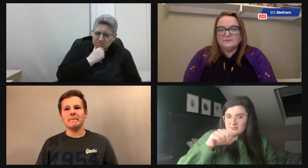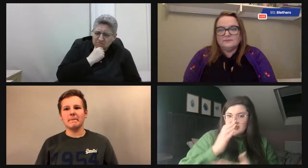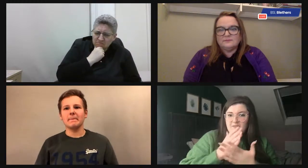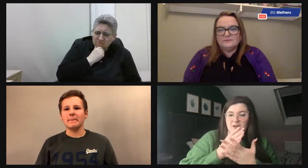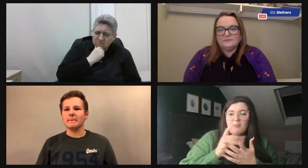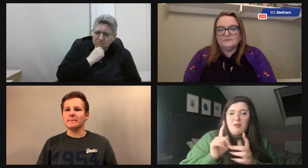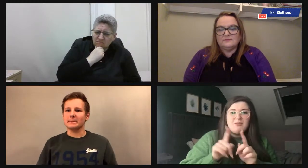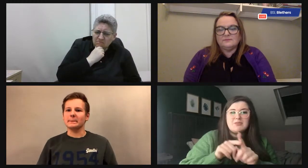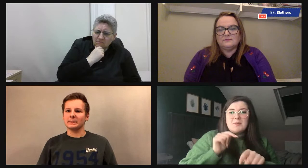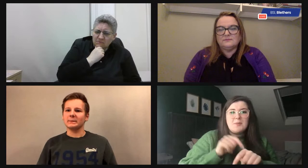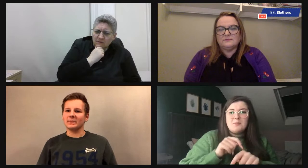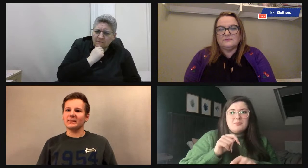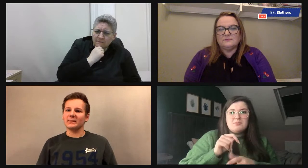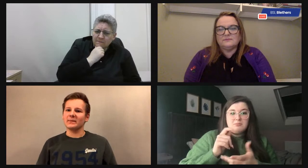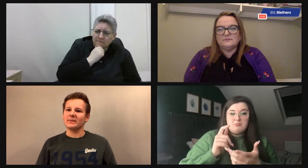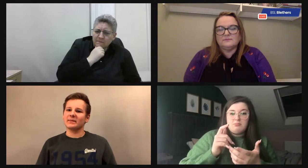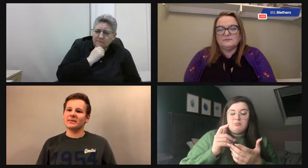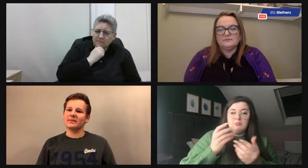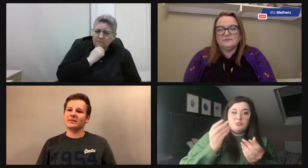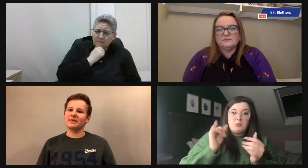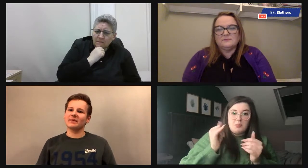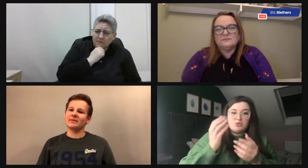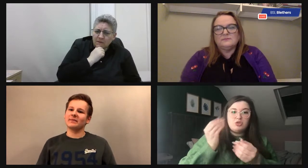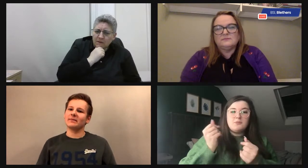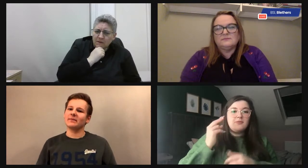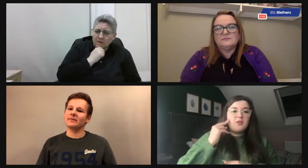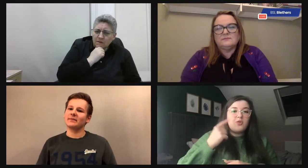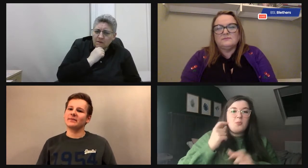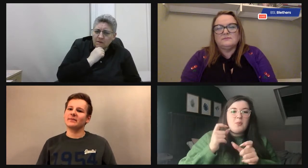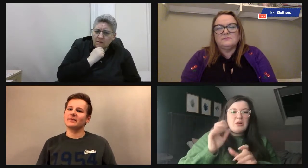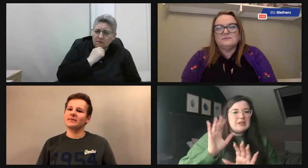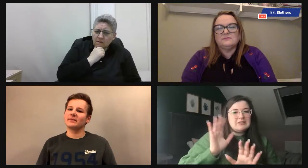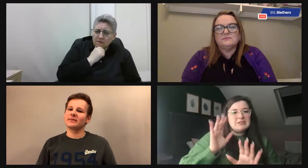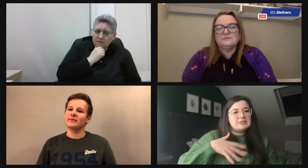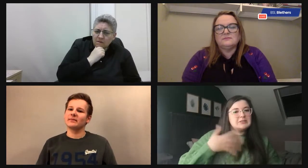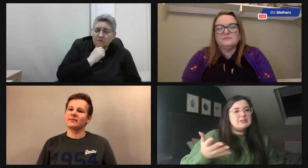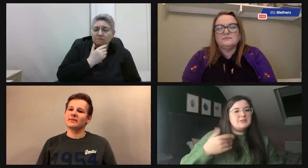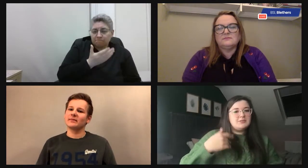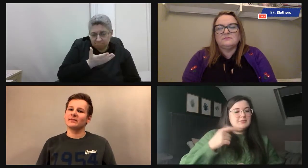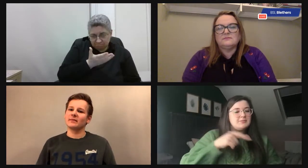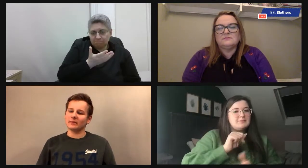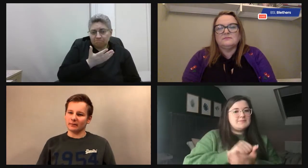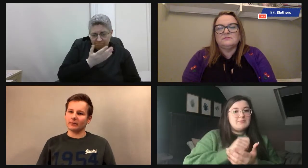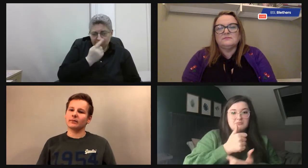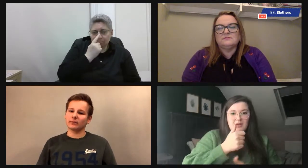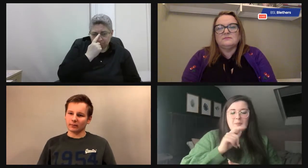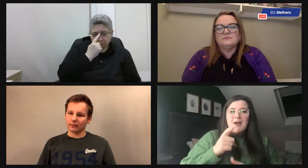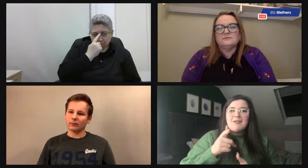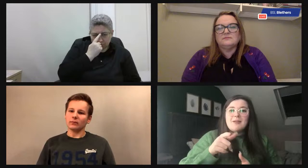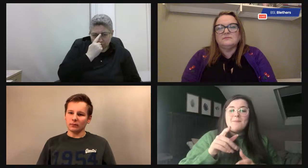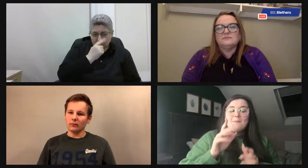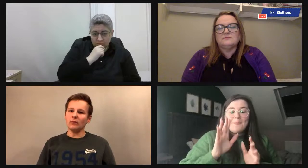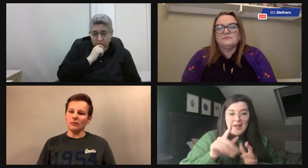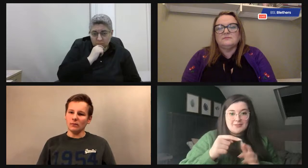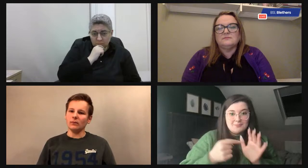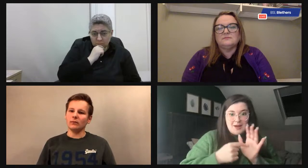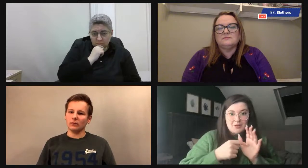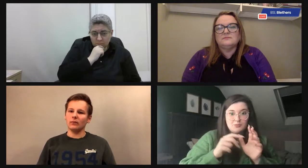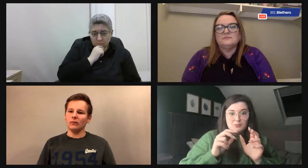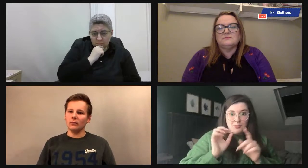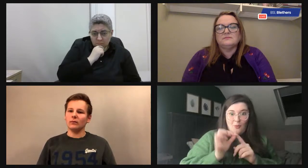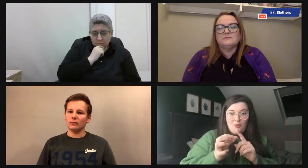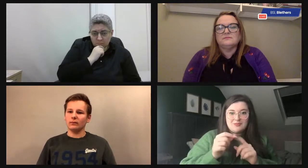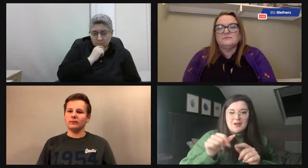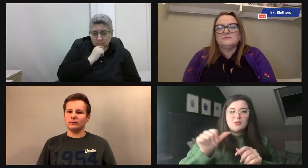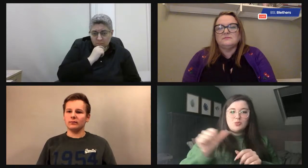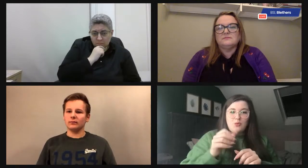or what solutions do we have for that? Do you know, I would love that, Avro, but sometimes we have to think about young